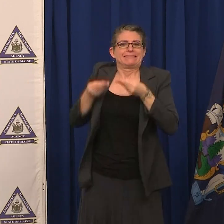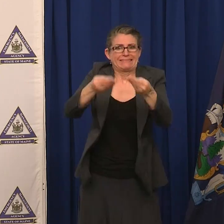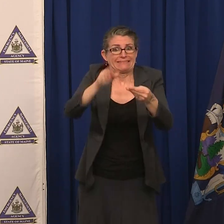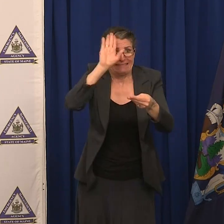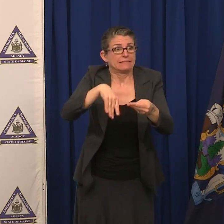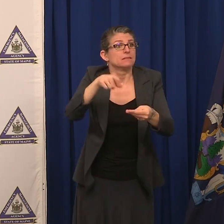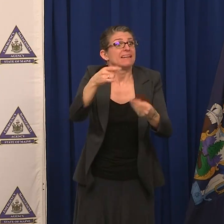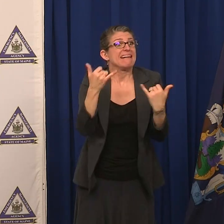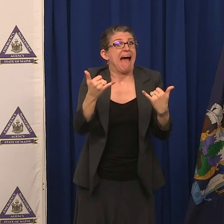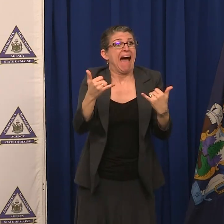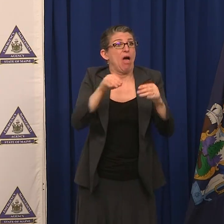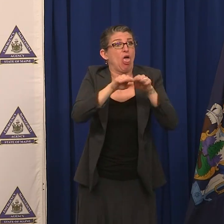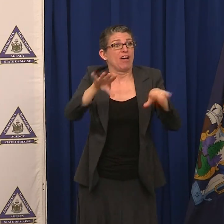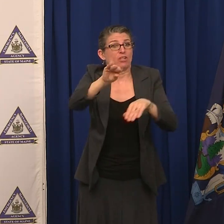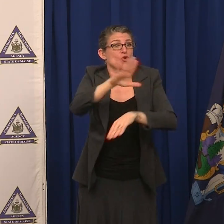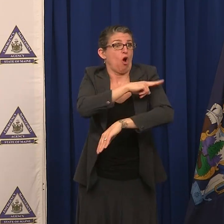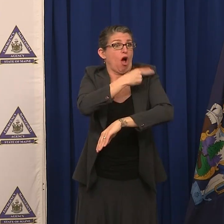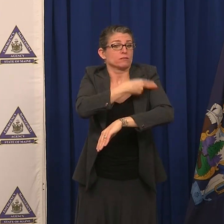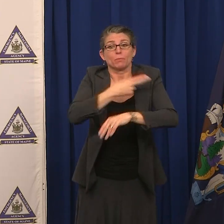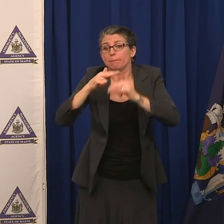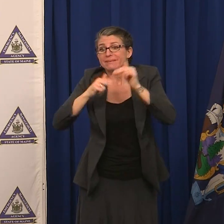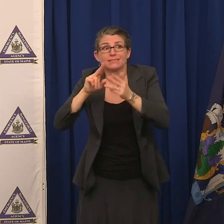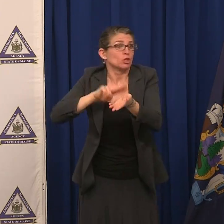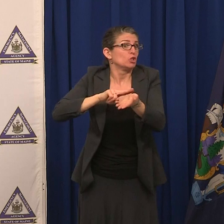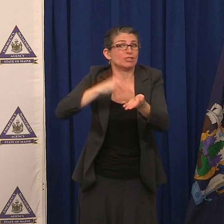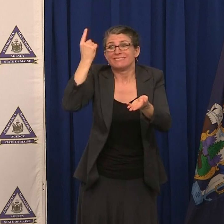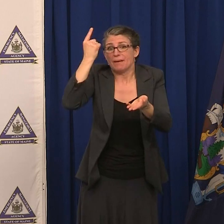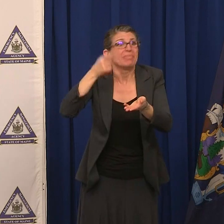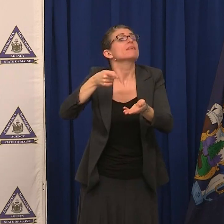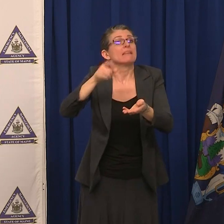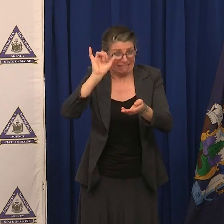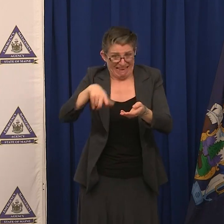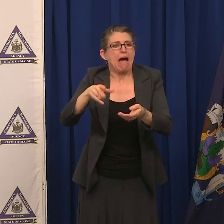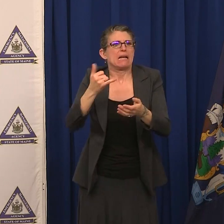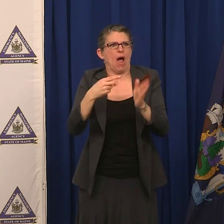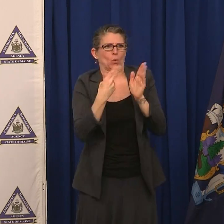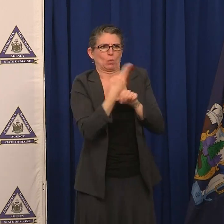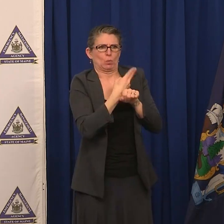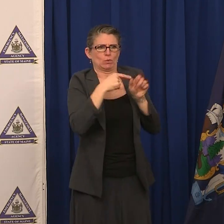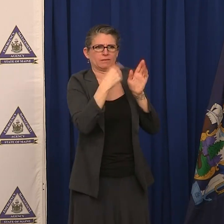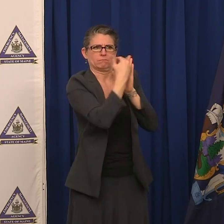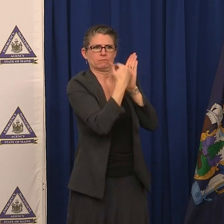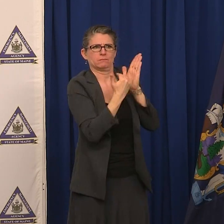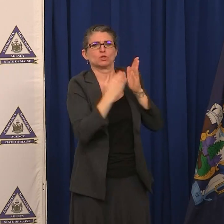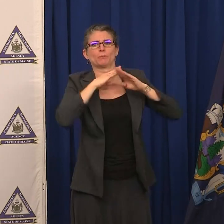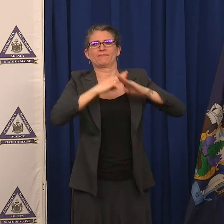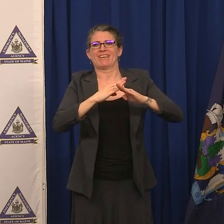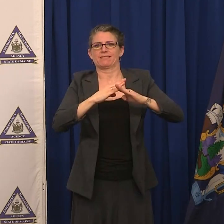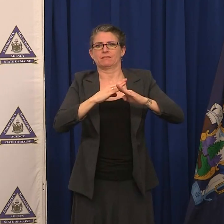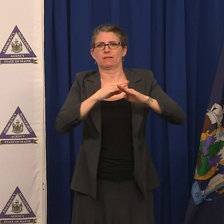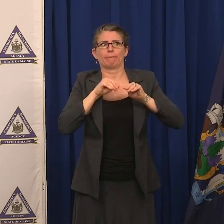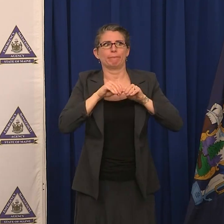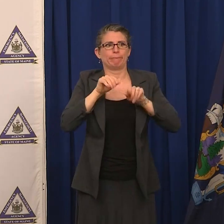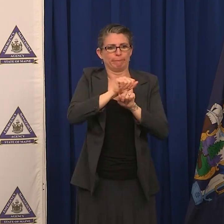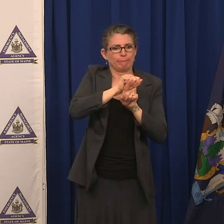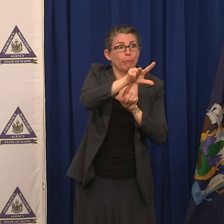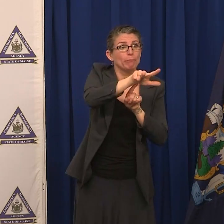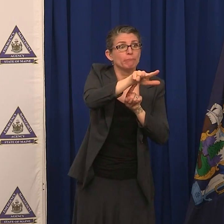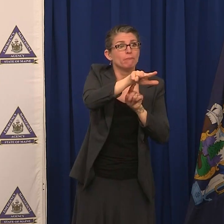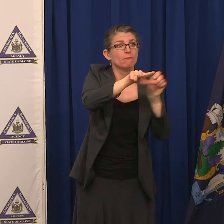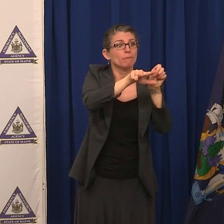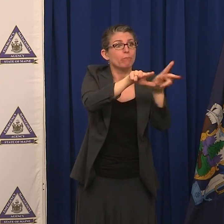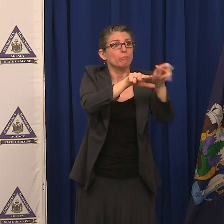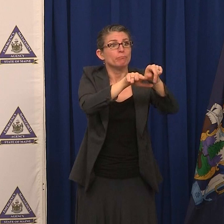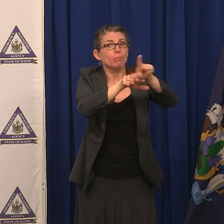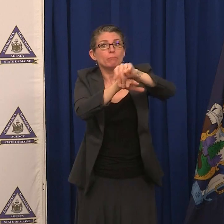example, one of the assumptions that had been made up until Saturday morning was that anesthesiologists would be able to manage X number